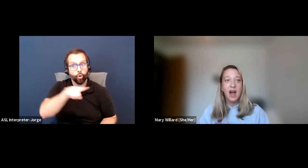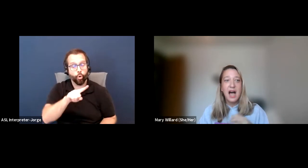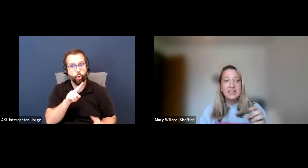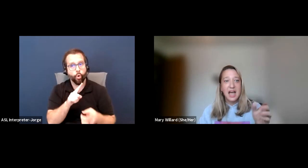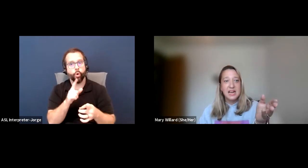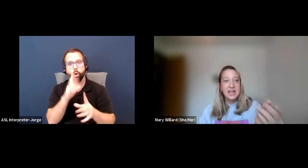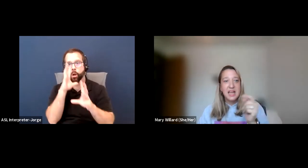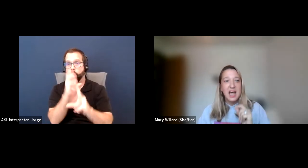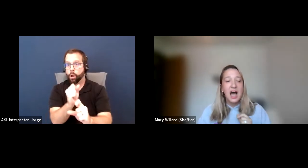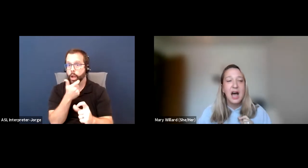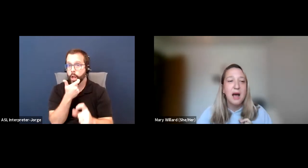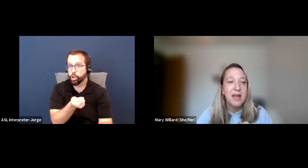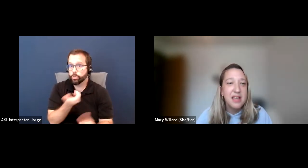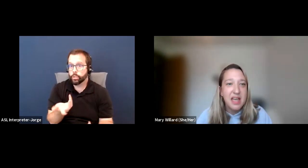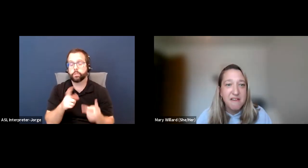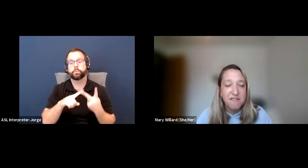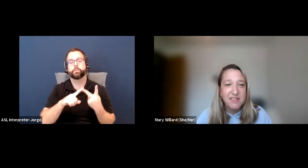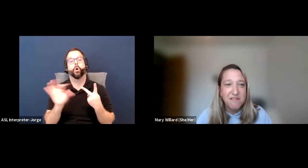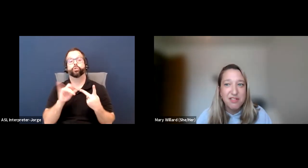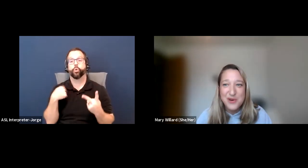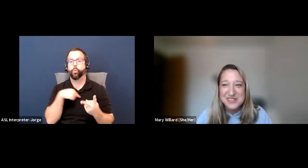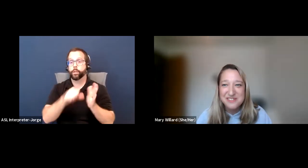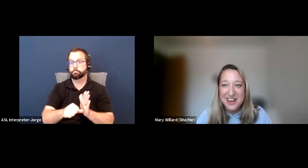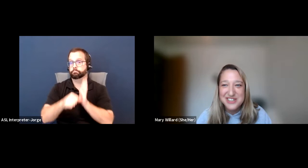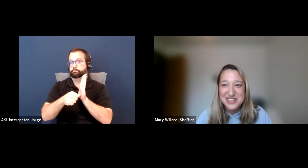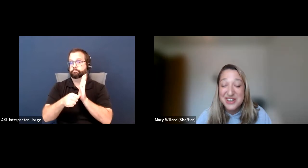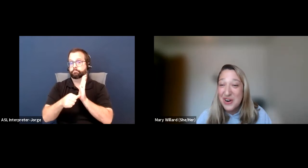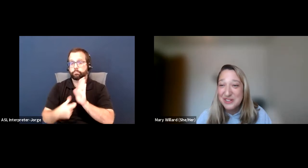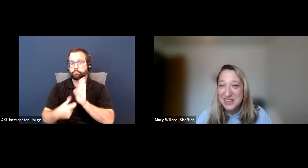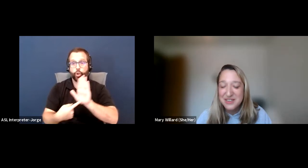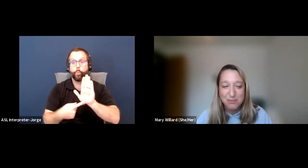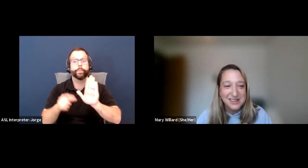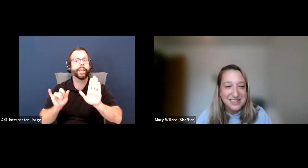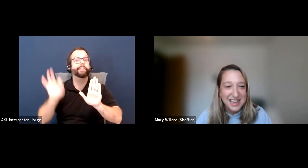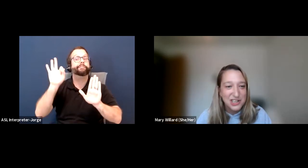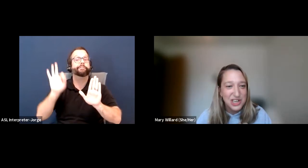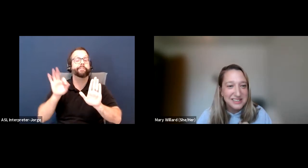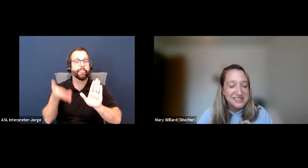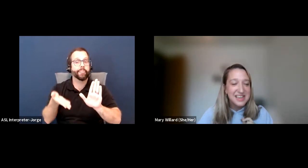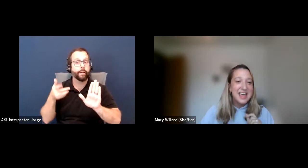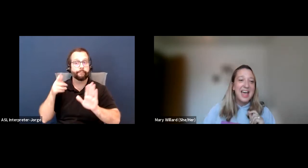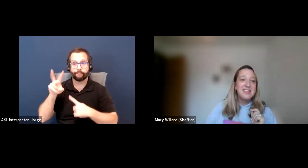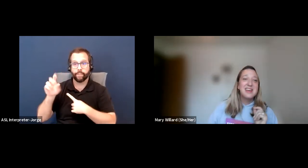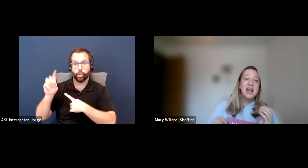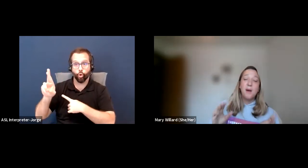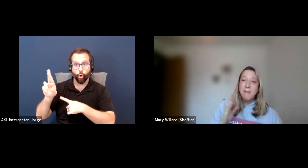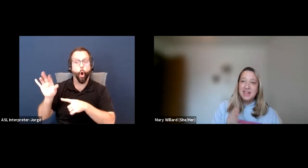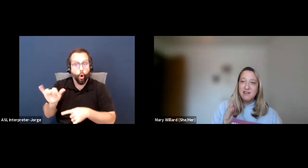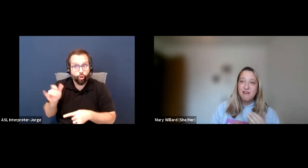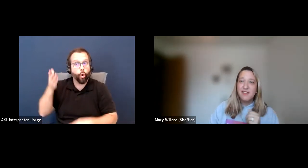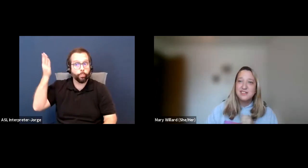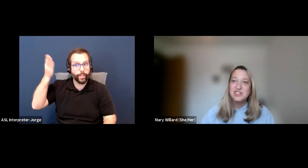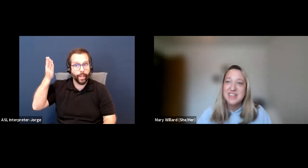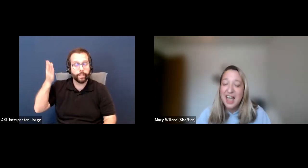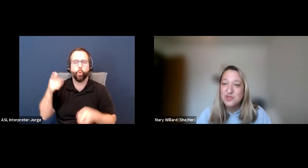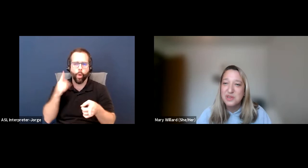also are highlighting if those vendors are also giving presentations. And then many of